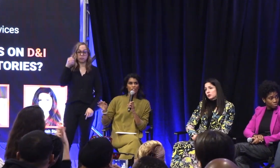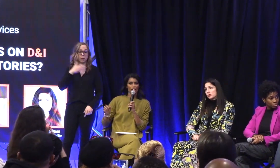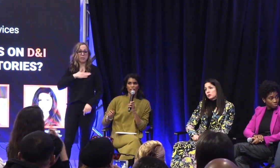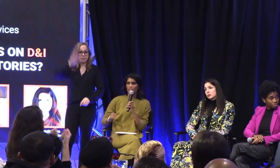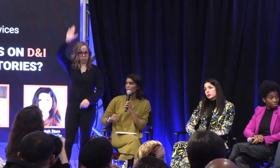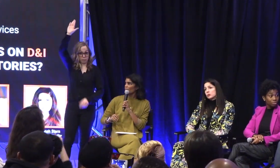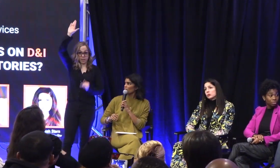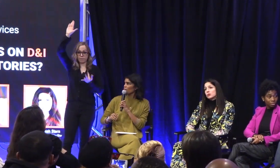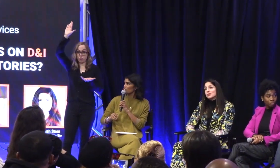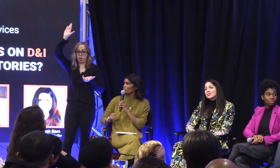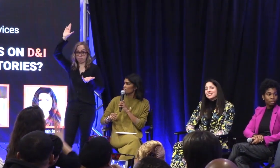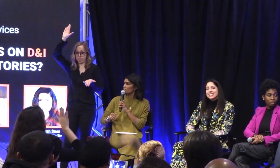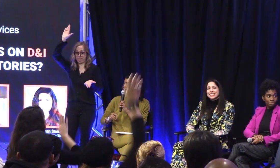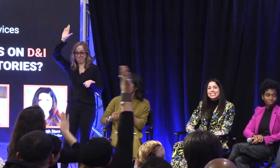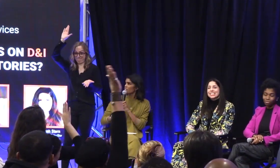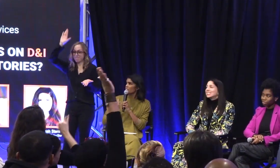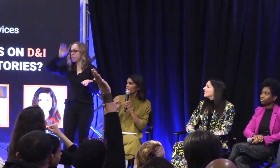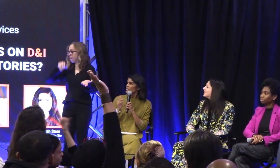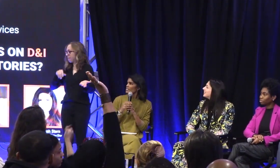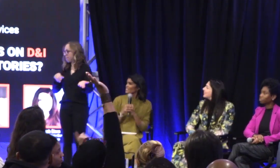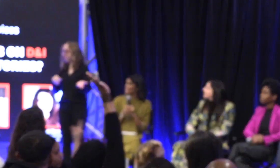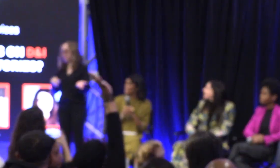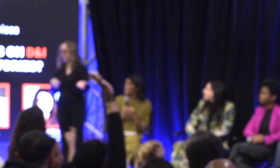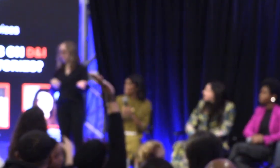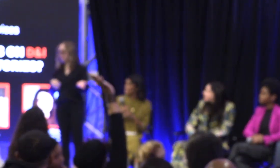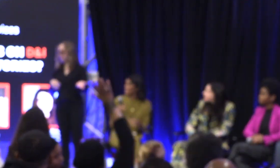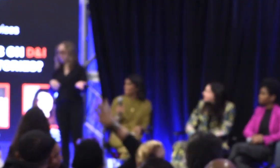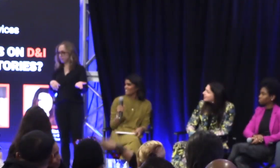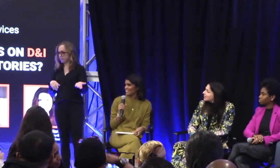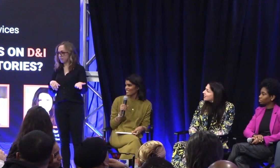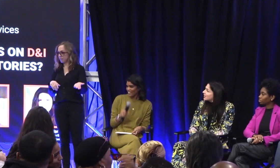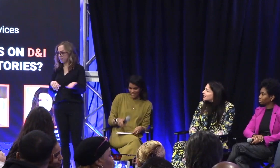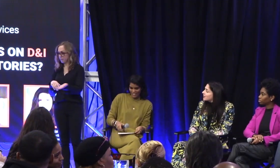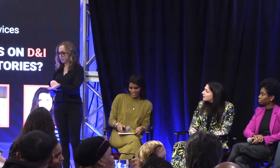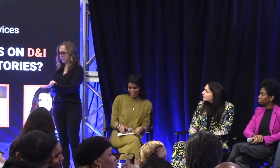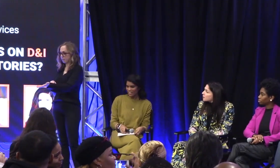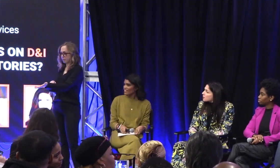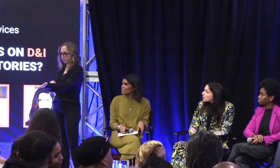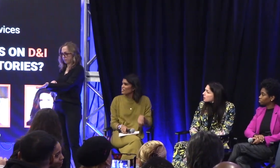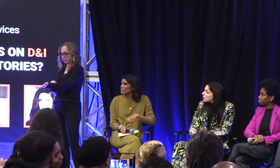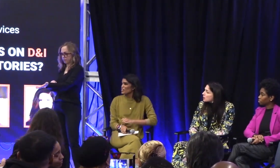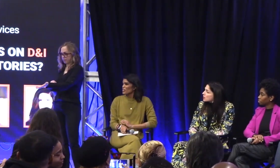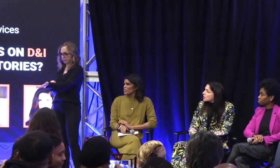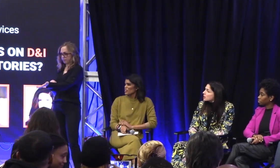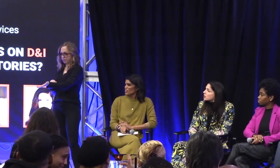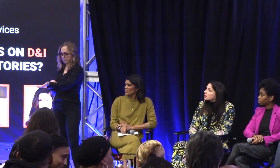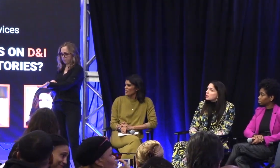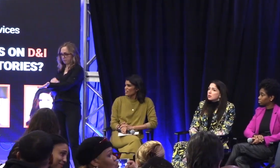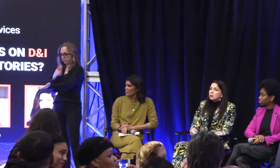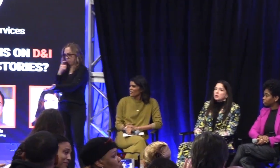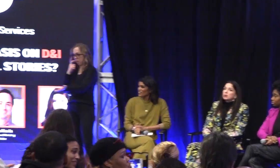please raise your hands if you have any questions.